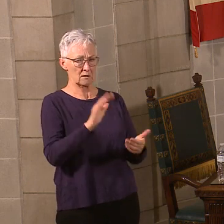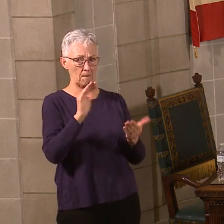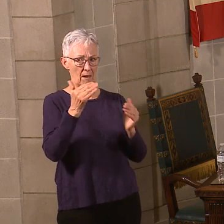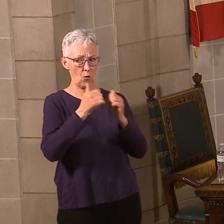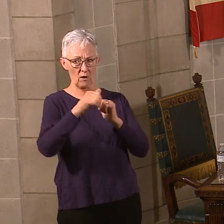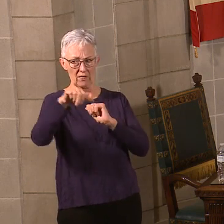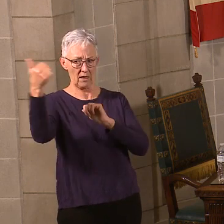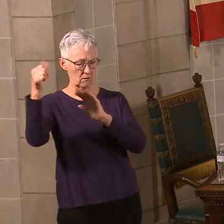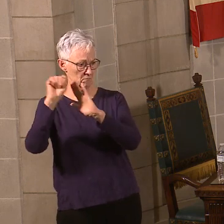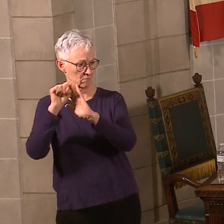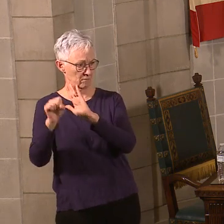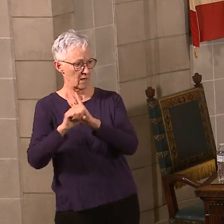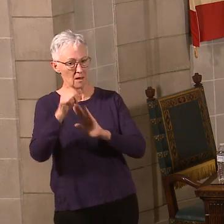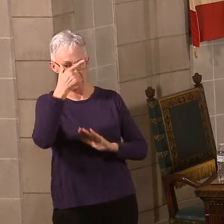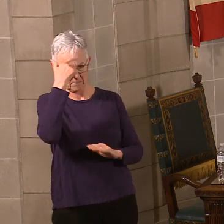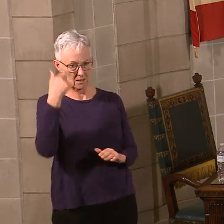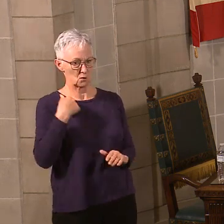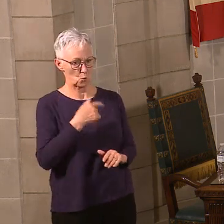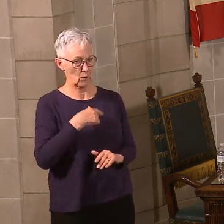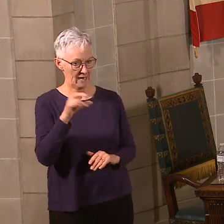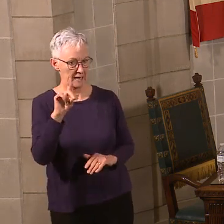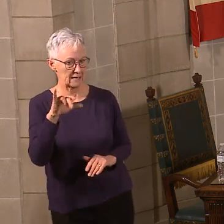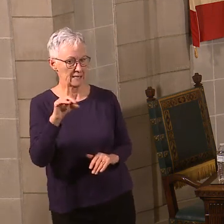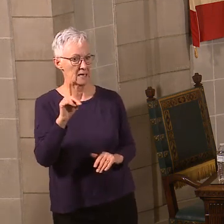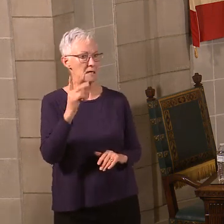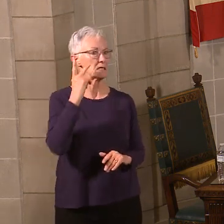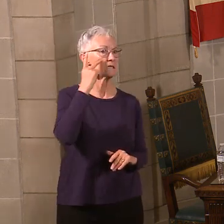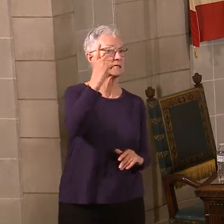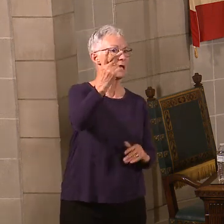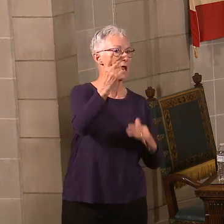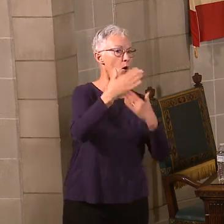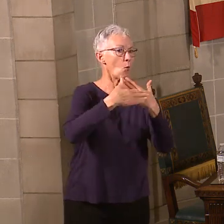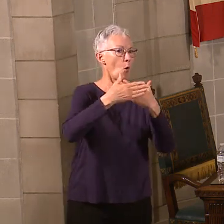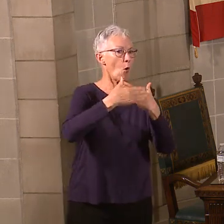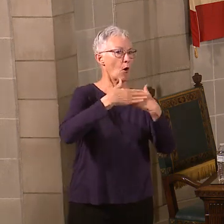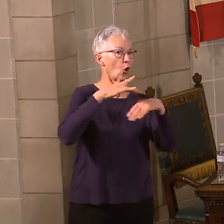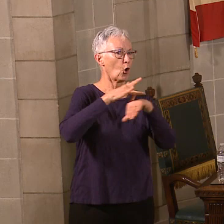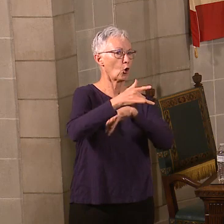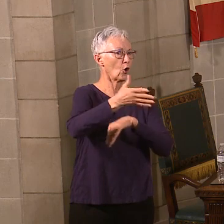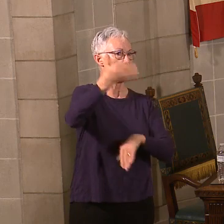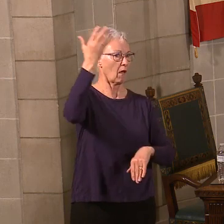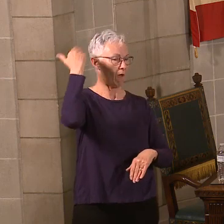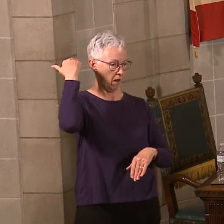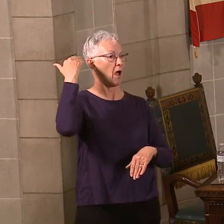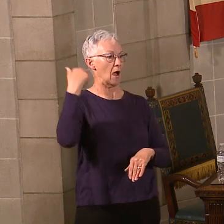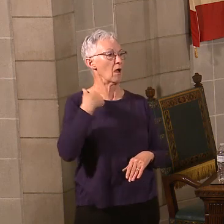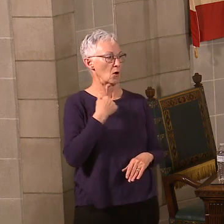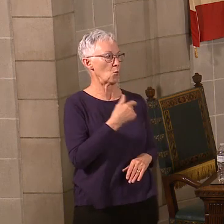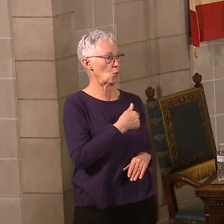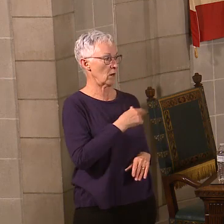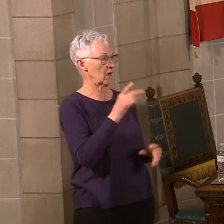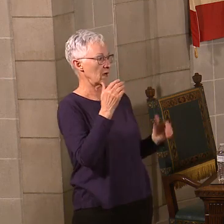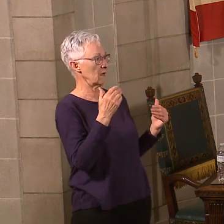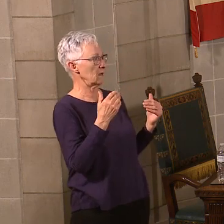and Nebraskans are by and large following the stay home, stay healthy, stay connected,